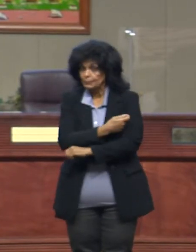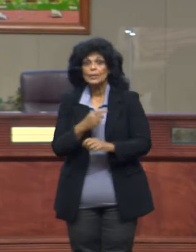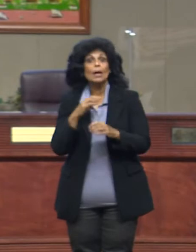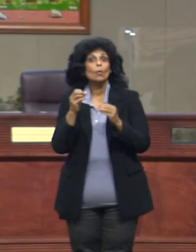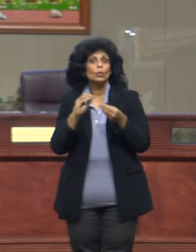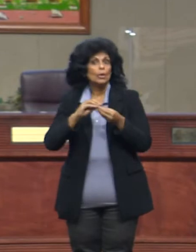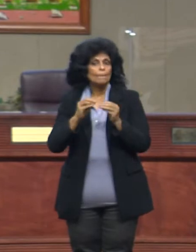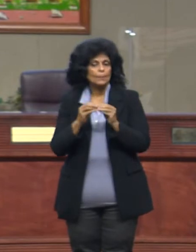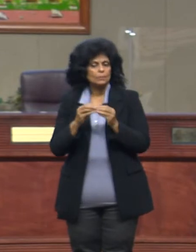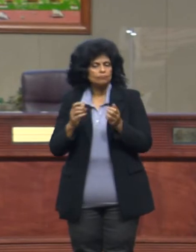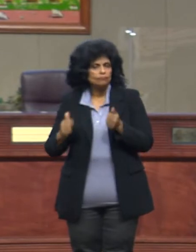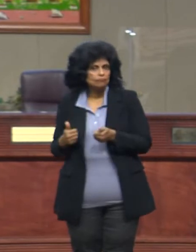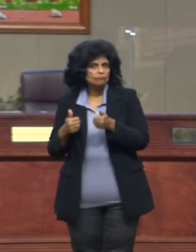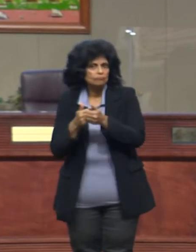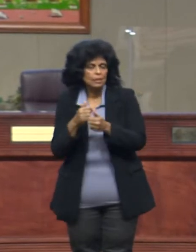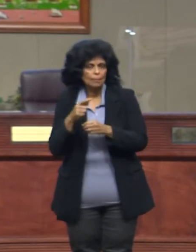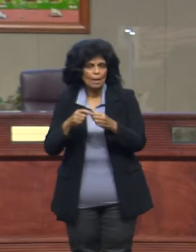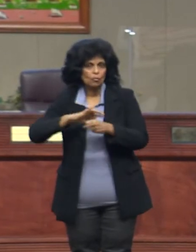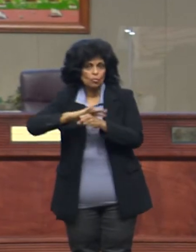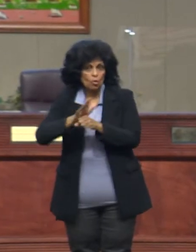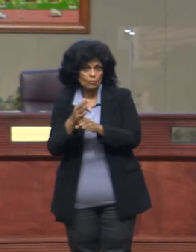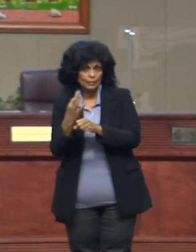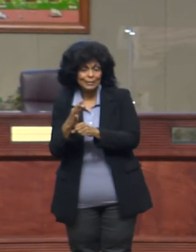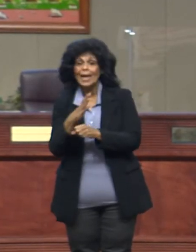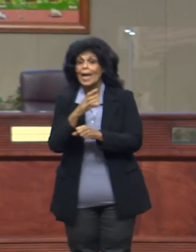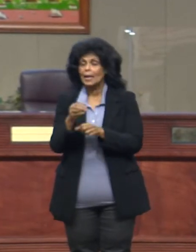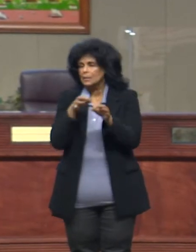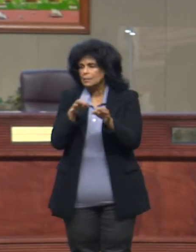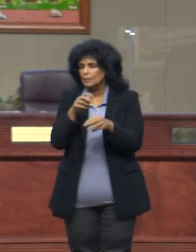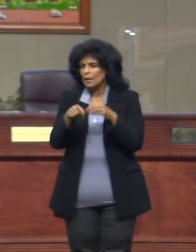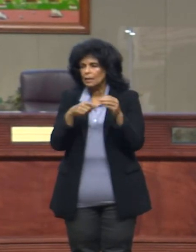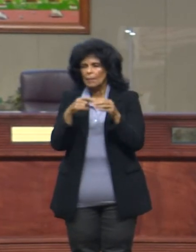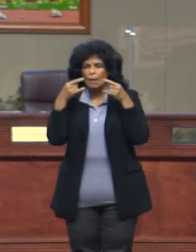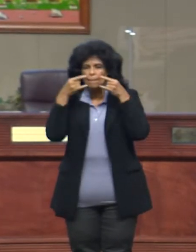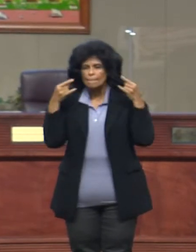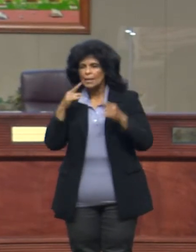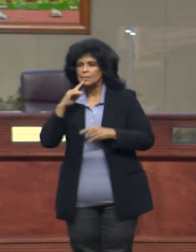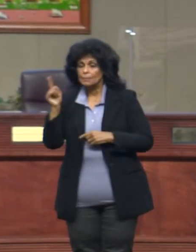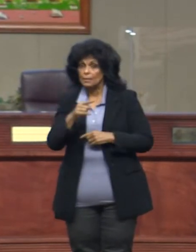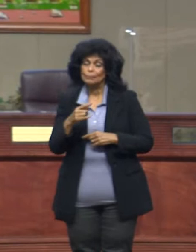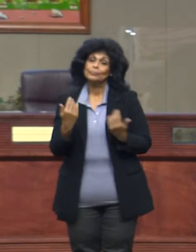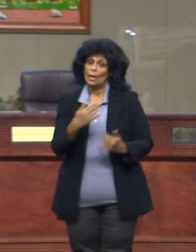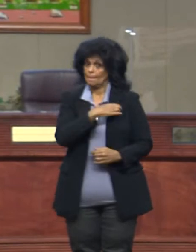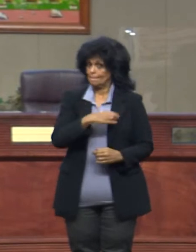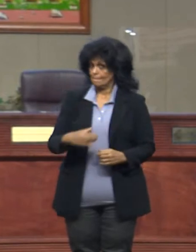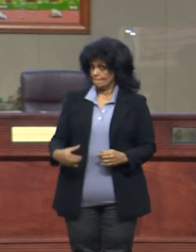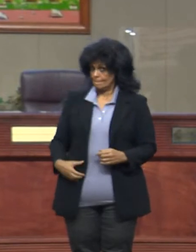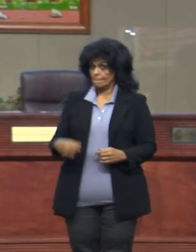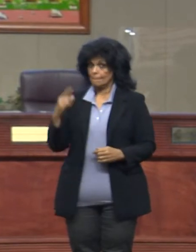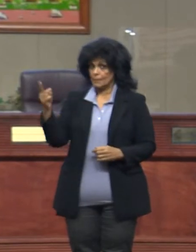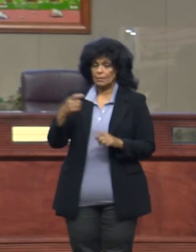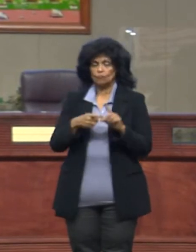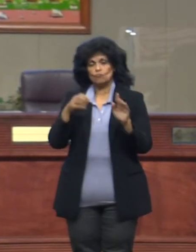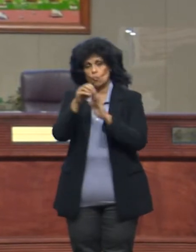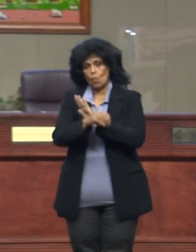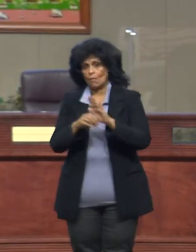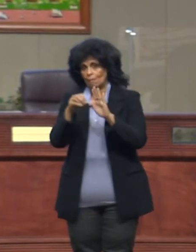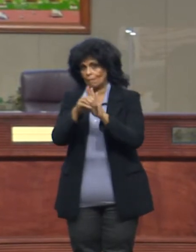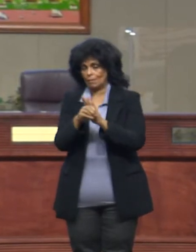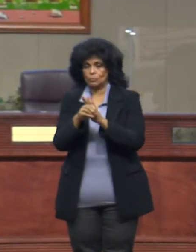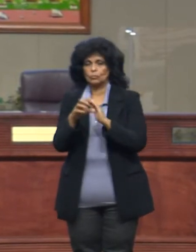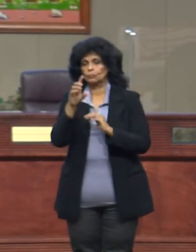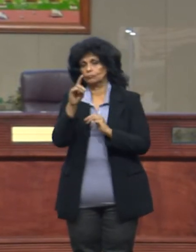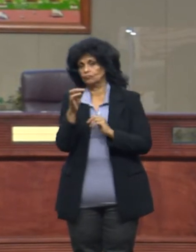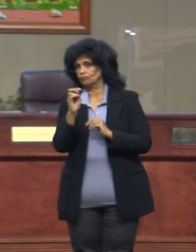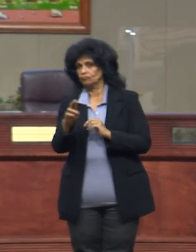and details on the mask mandate. Orlando Mayor Buddy Dyer could not be here with us. However, Alvina Chu from the Department of